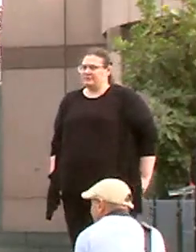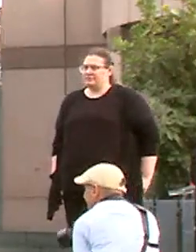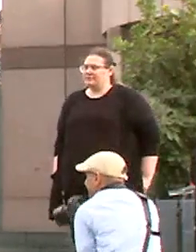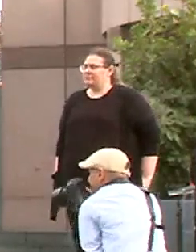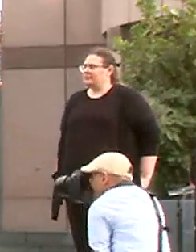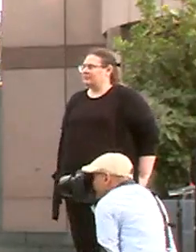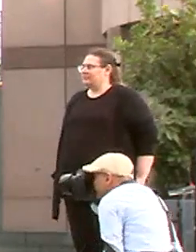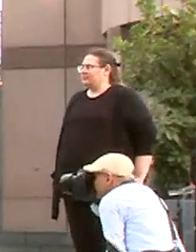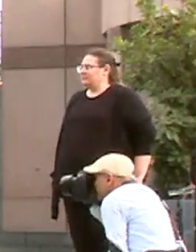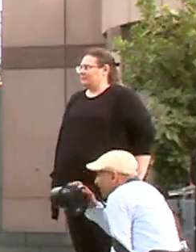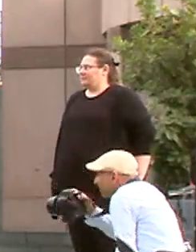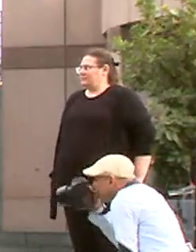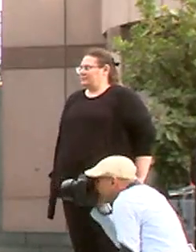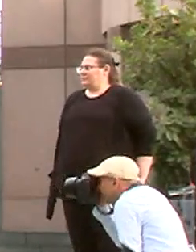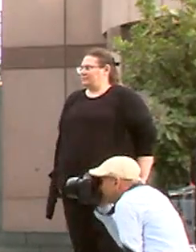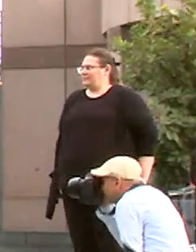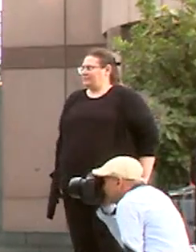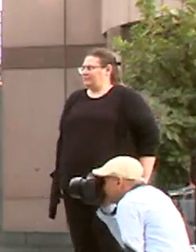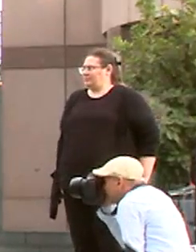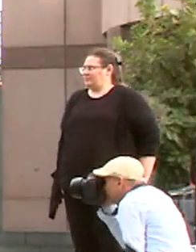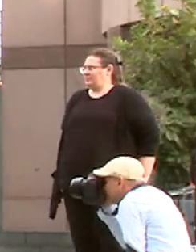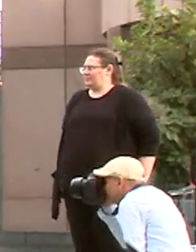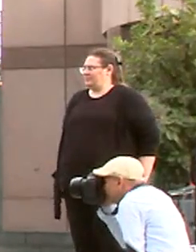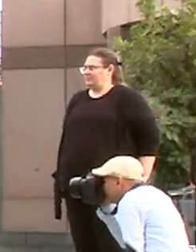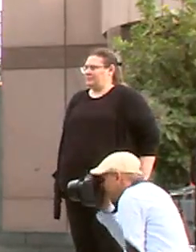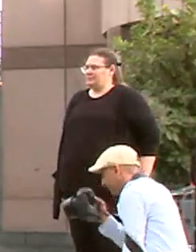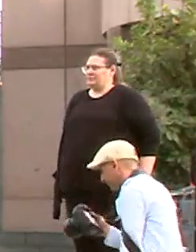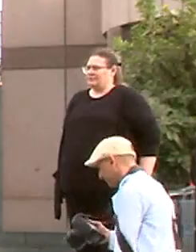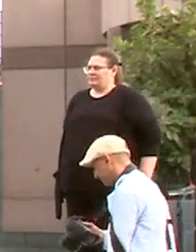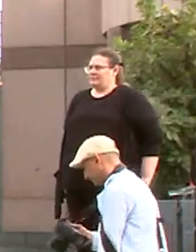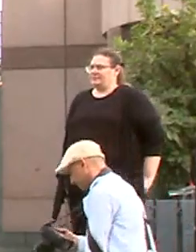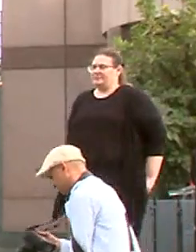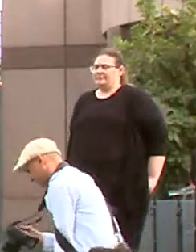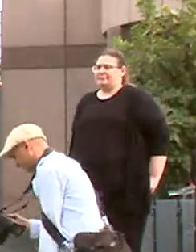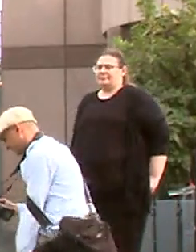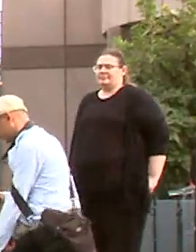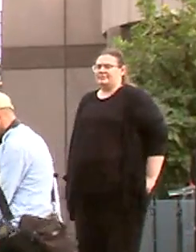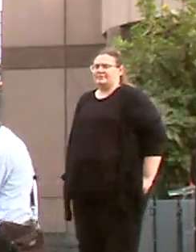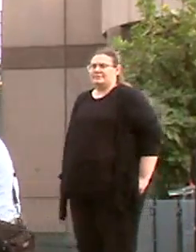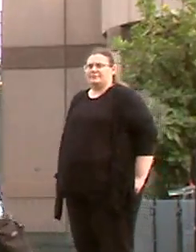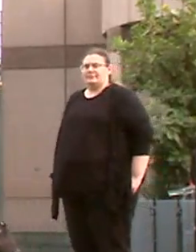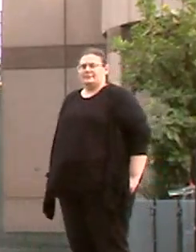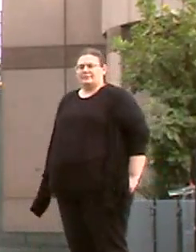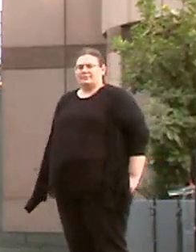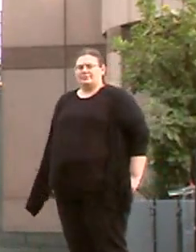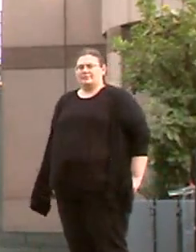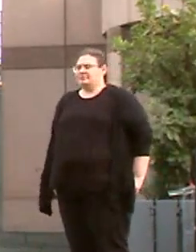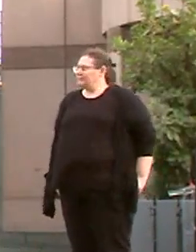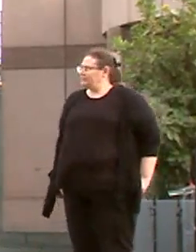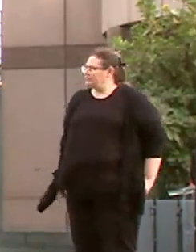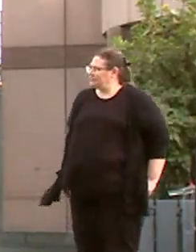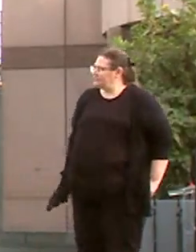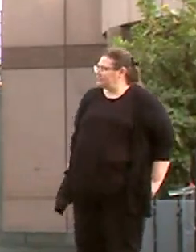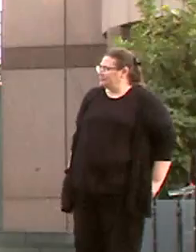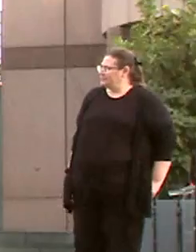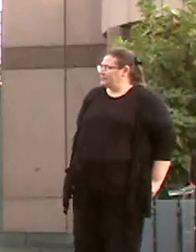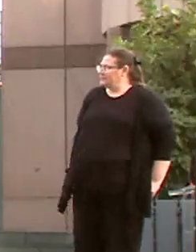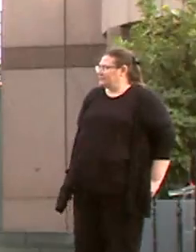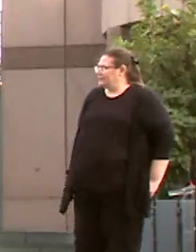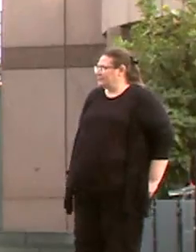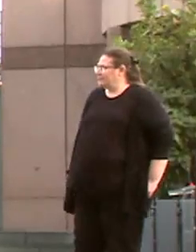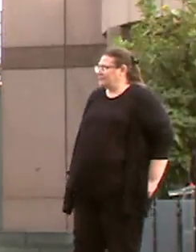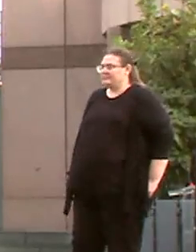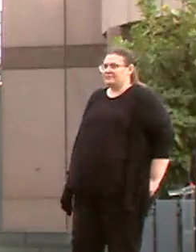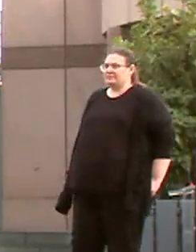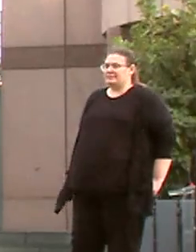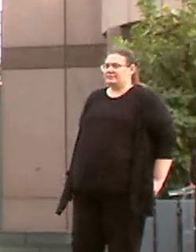self, it's it's on it's a systemic problem, but it's on every single room, every single discussion, for the